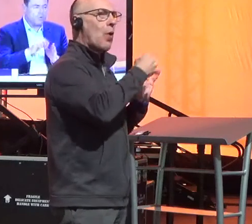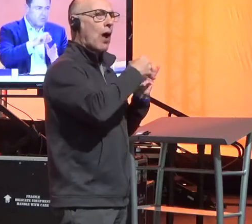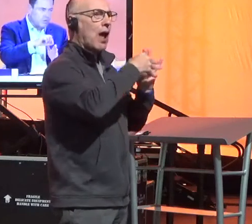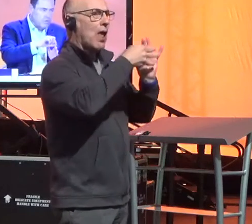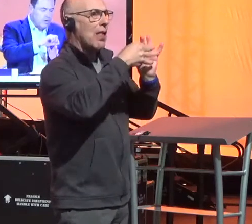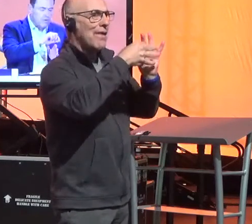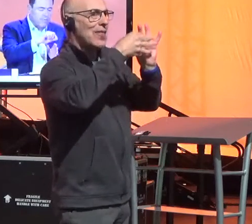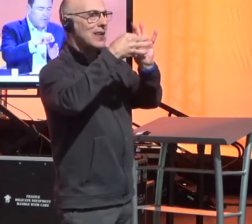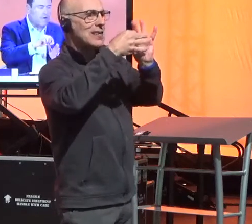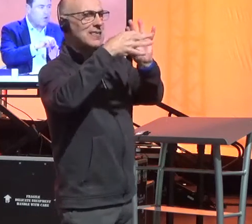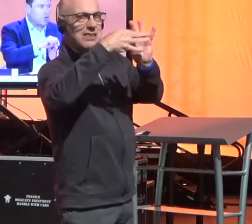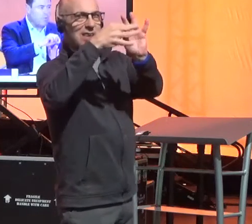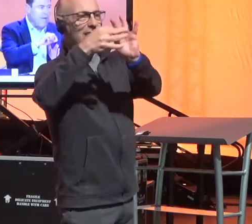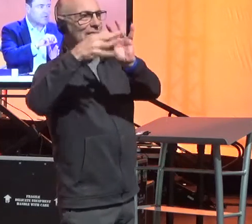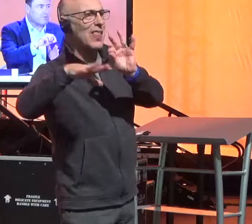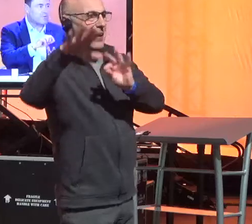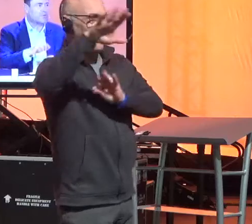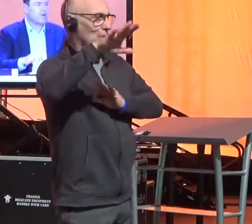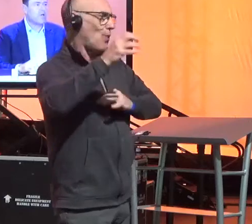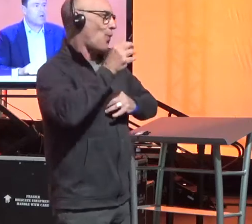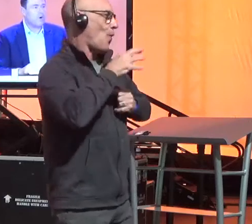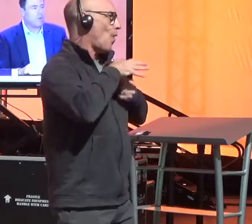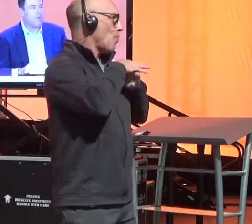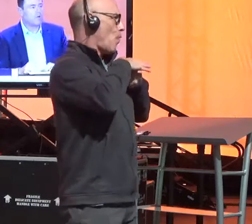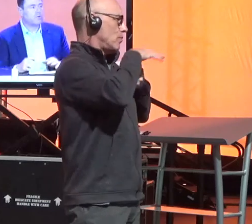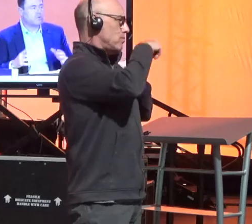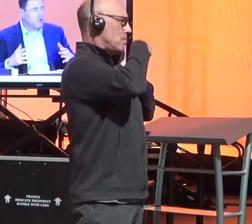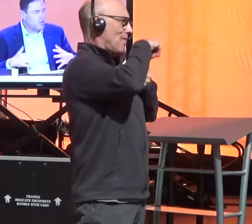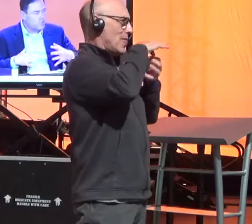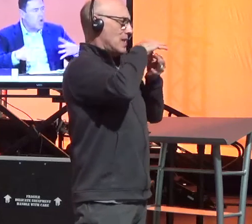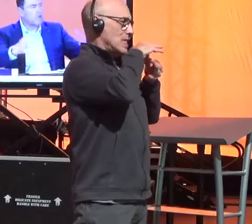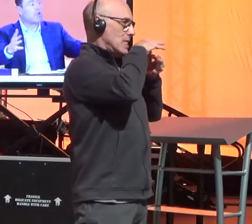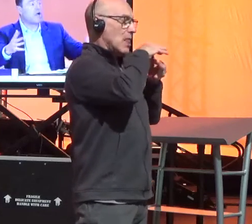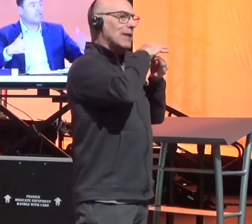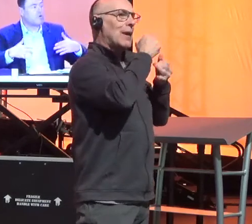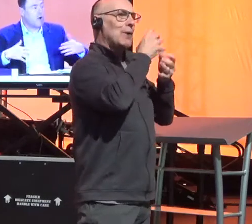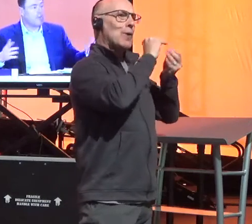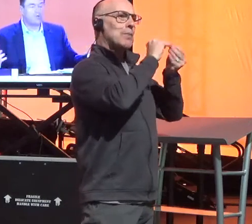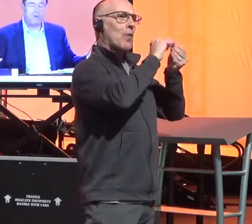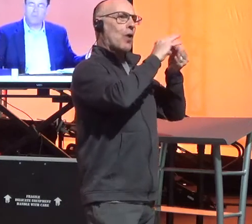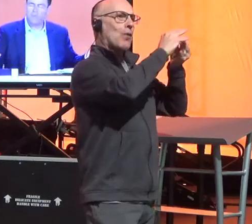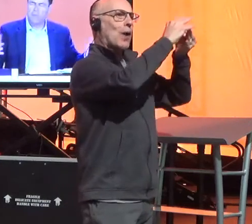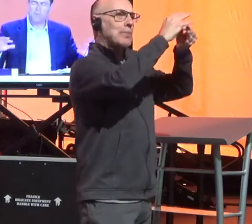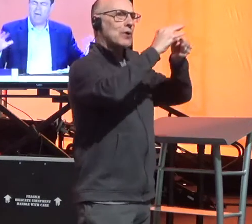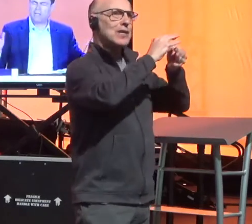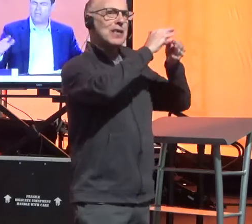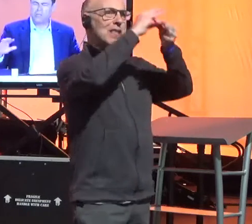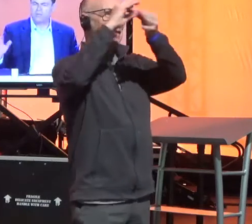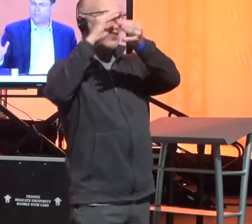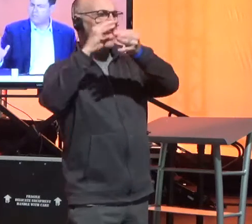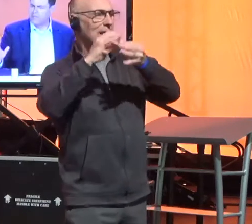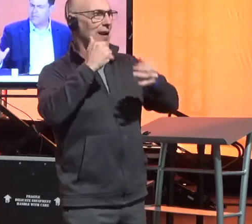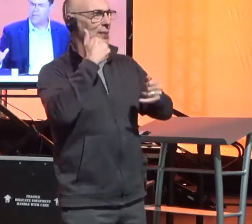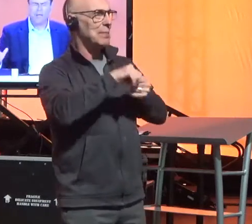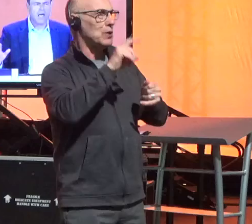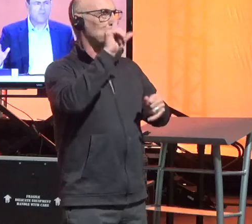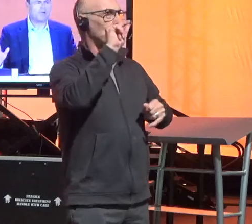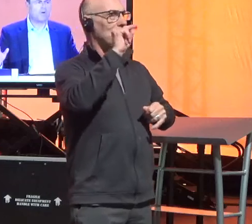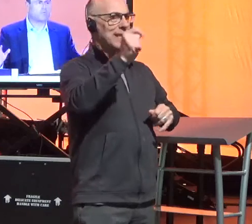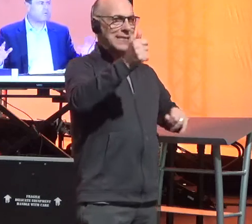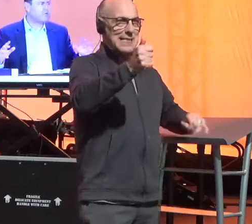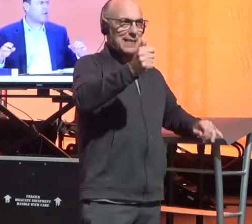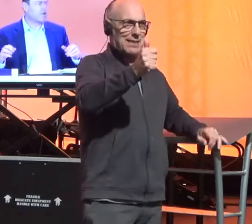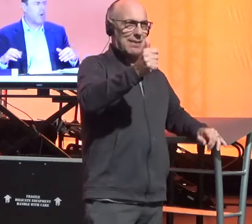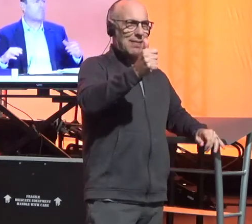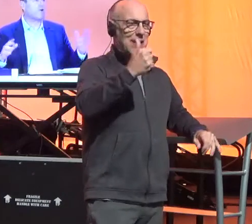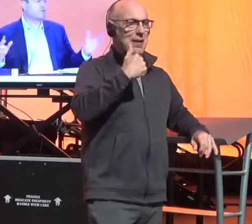with just, you know, your very local pastors. But we wanted to encourage other kinds of cooperation. Maybe remember back in 2010, I think it was,